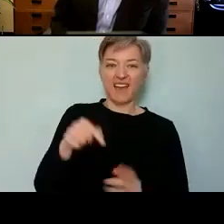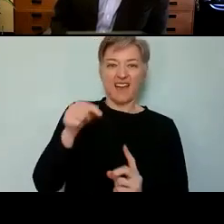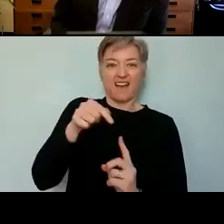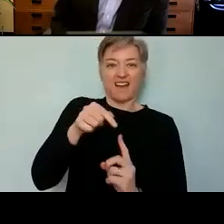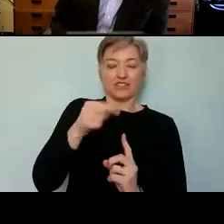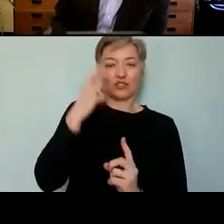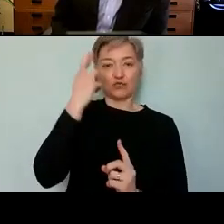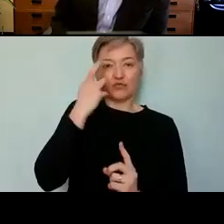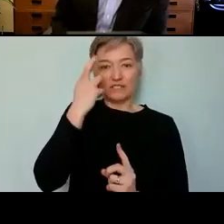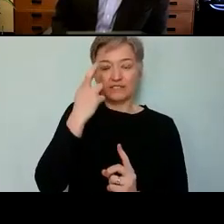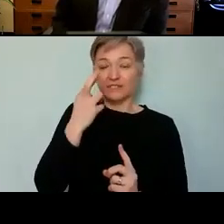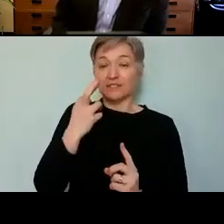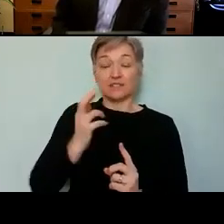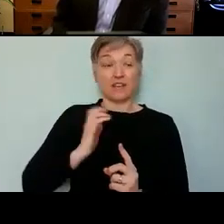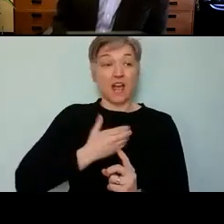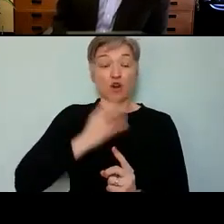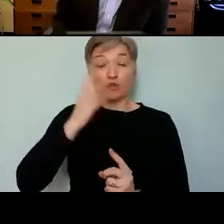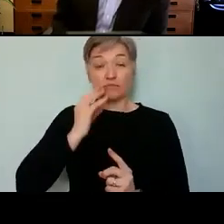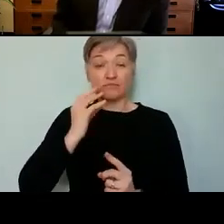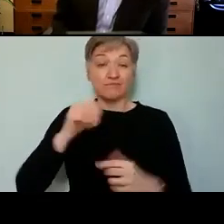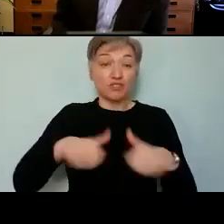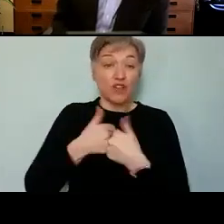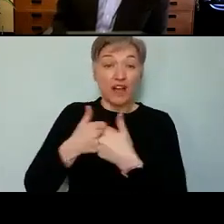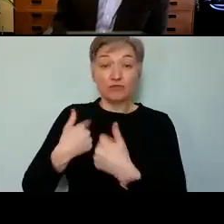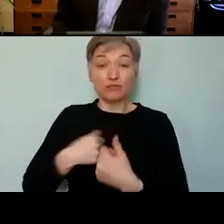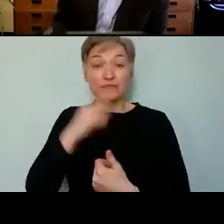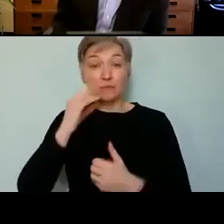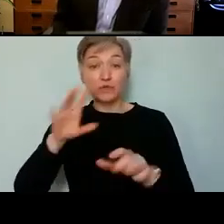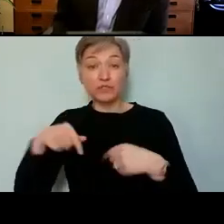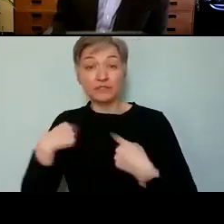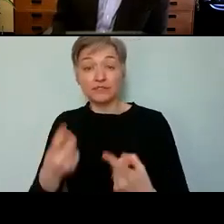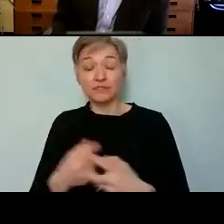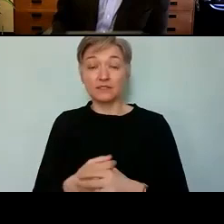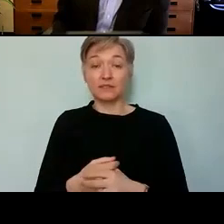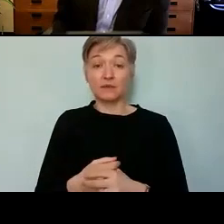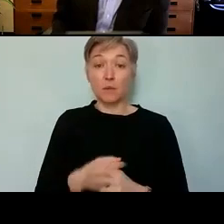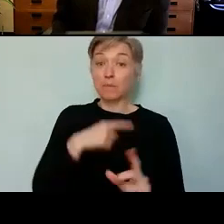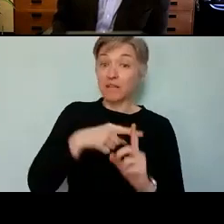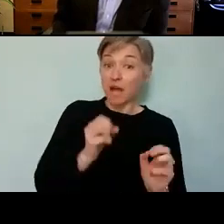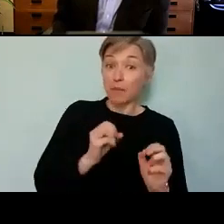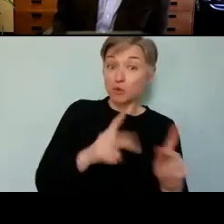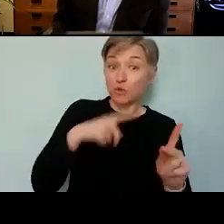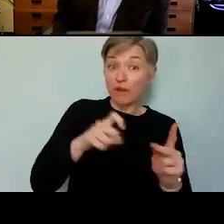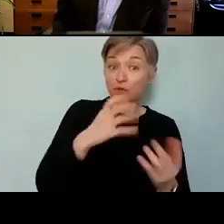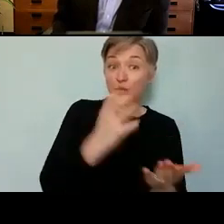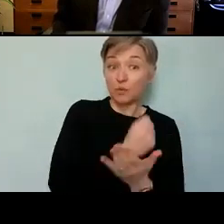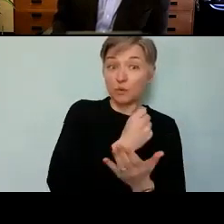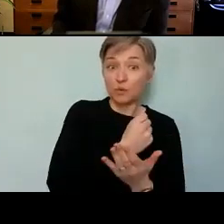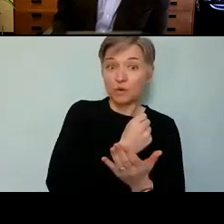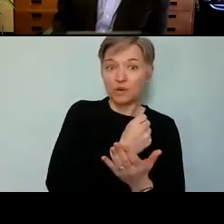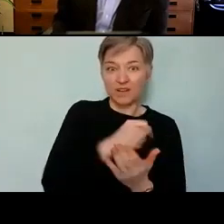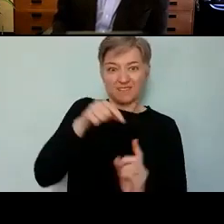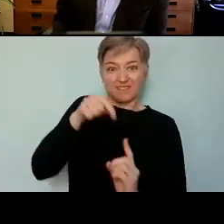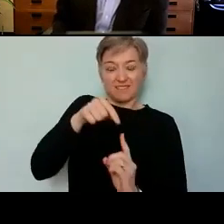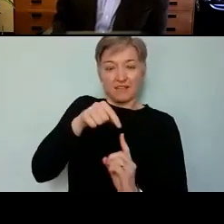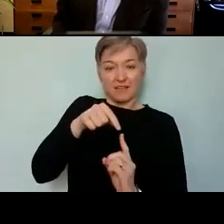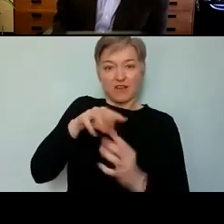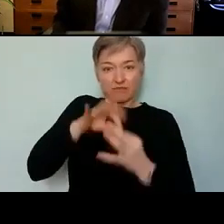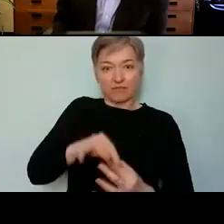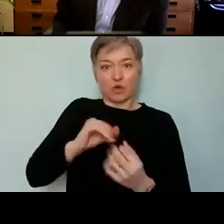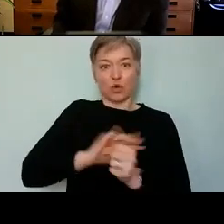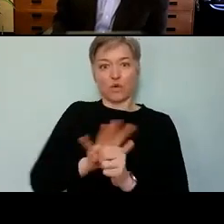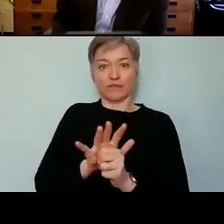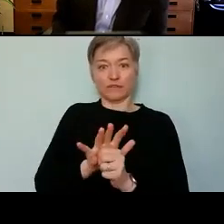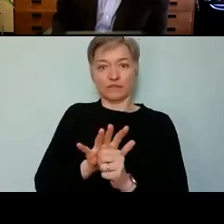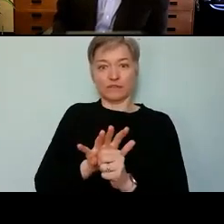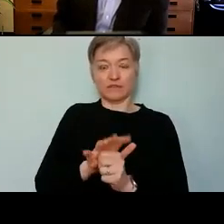the challenges that we've experienced and all the opportunities that we must seize are now before us. But we've said it many times